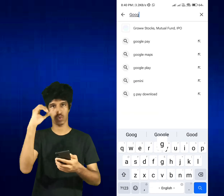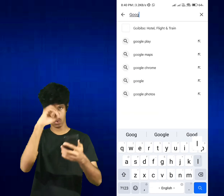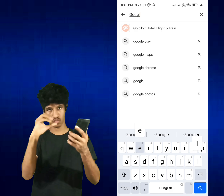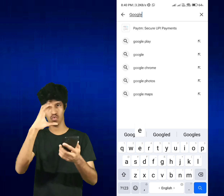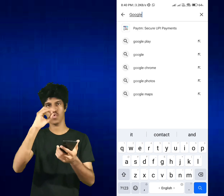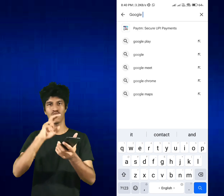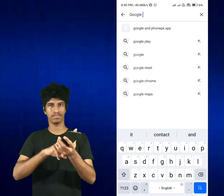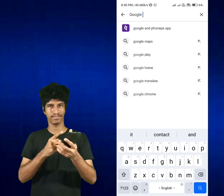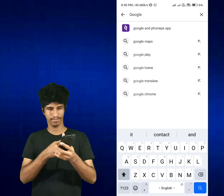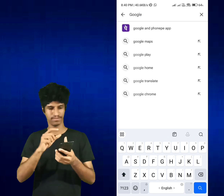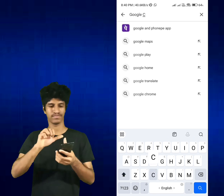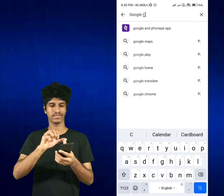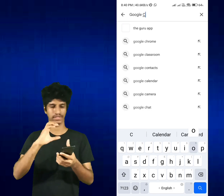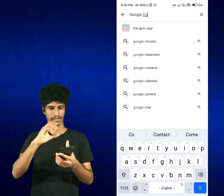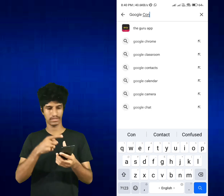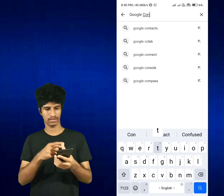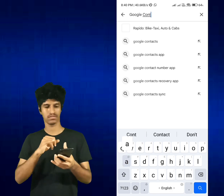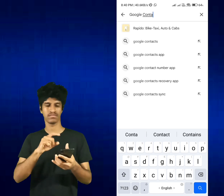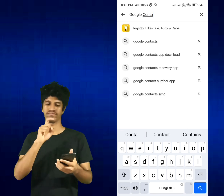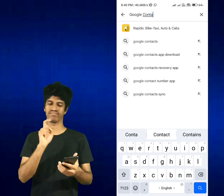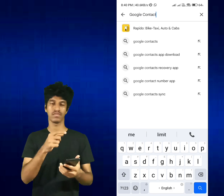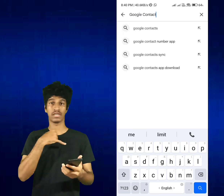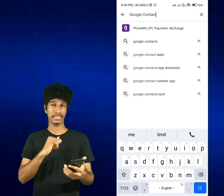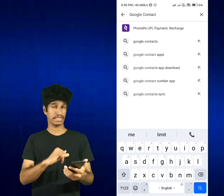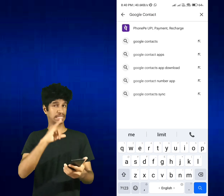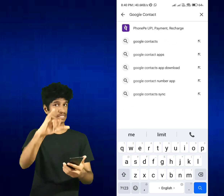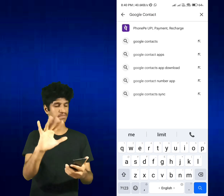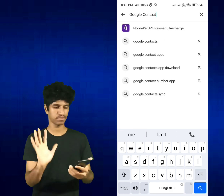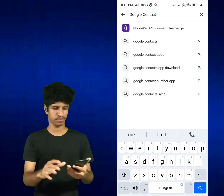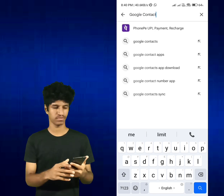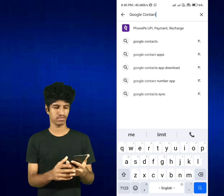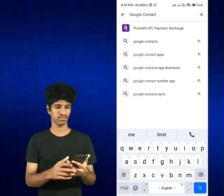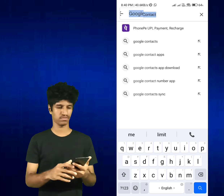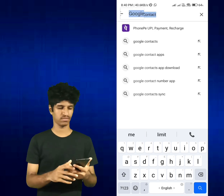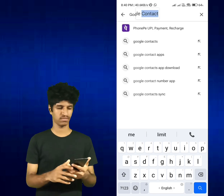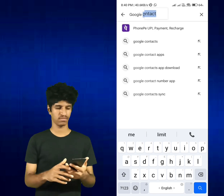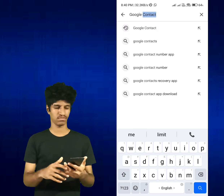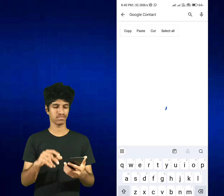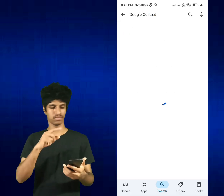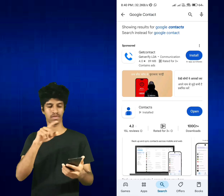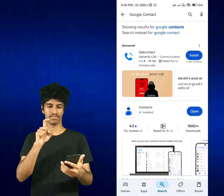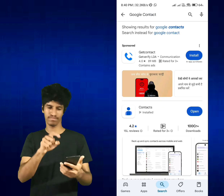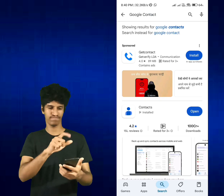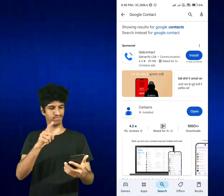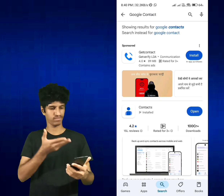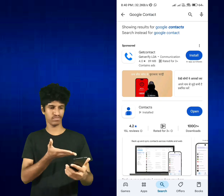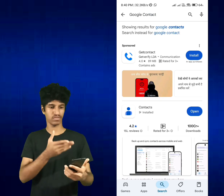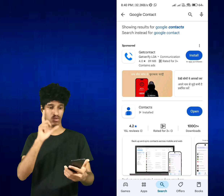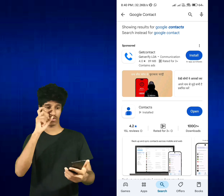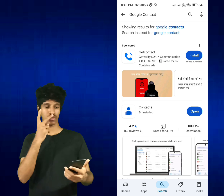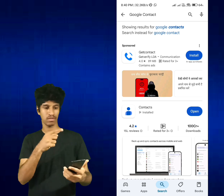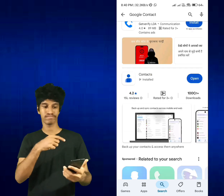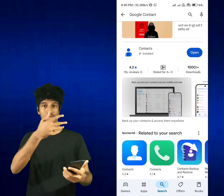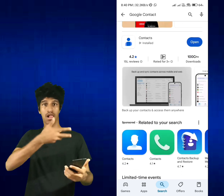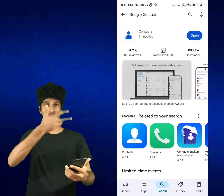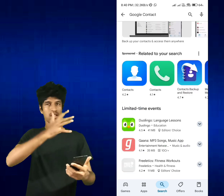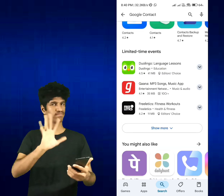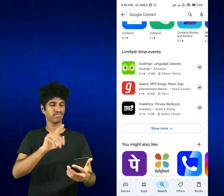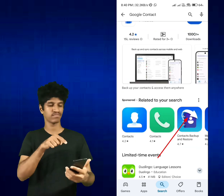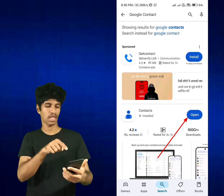every morning, make a good impression on your boss. Don't do anything that I wouldn't do. And when you're making money, make sure you don't spend it too